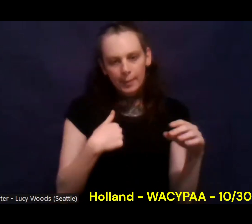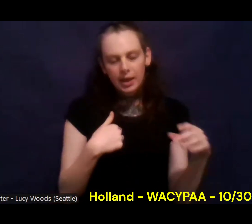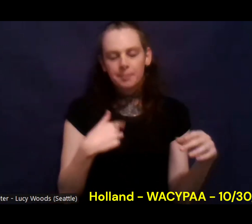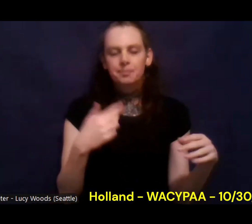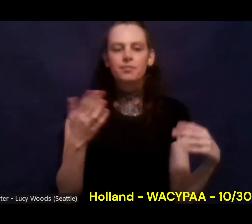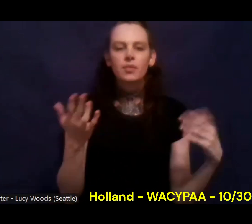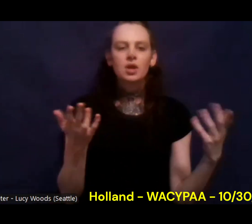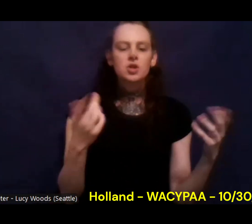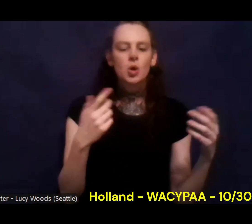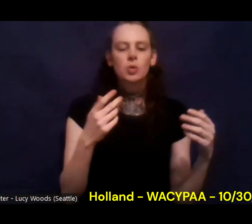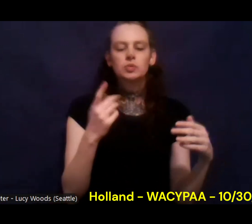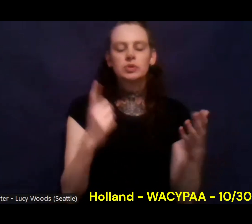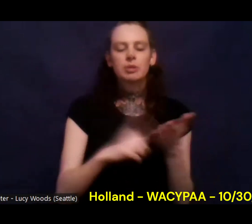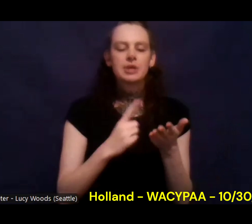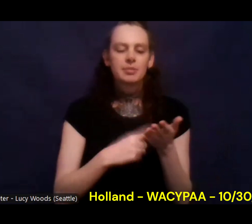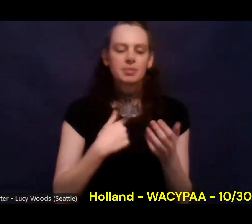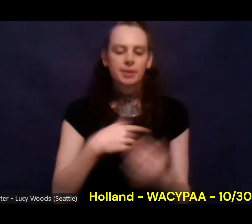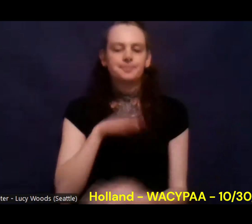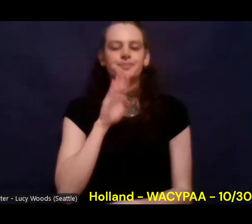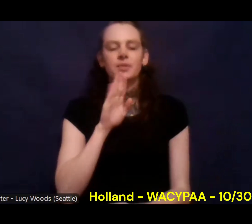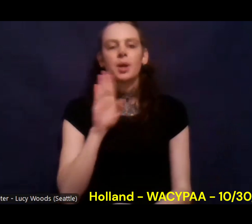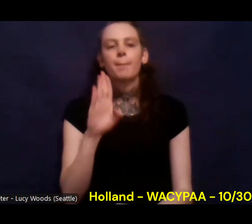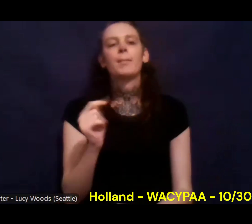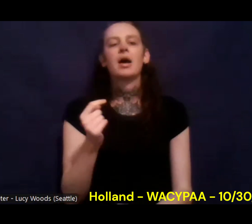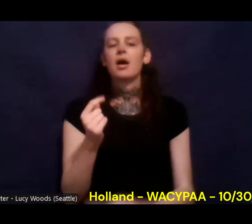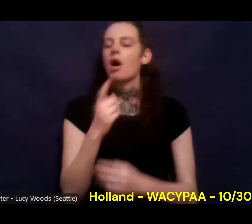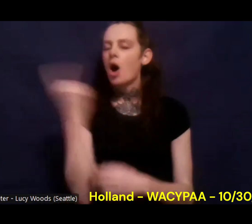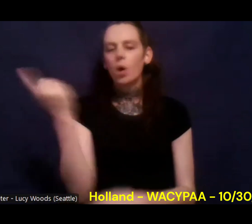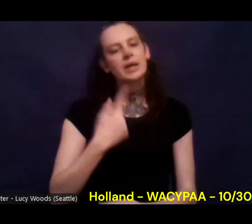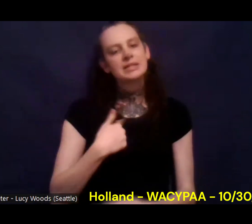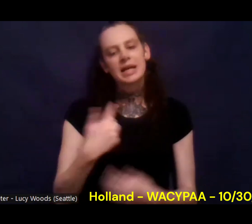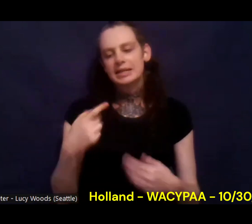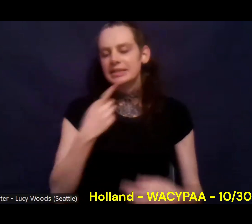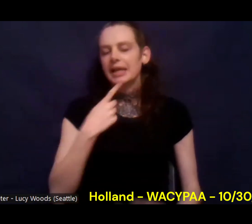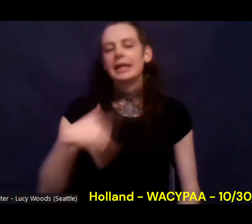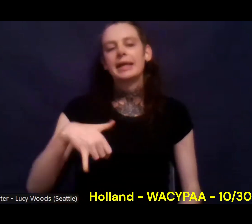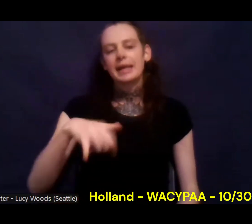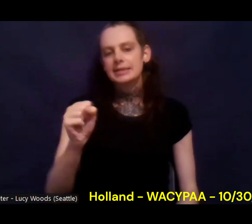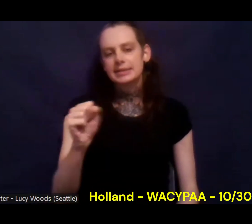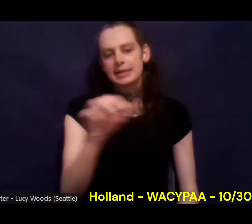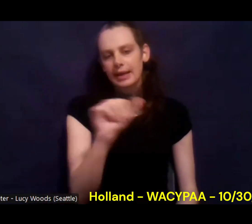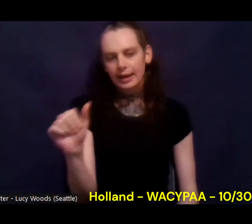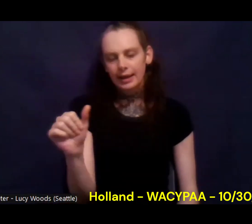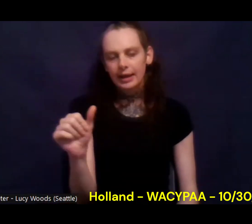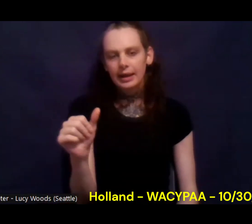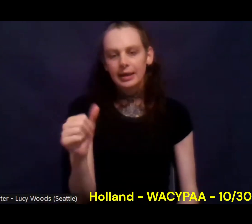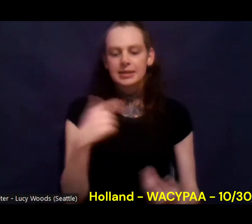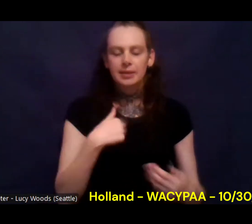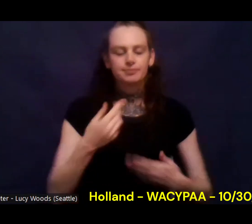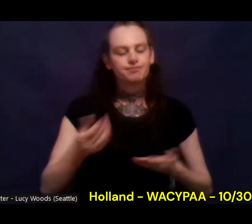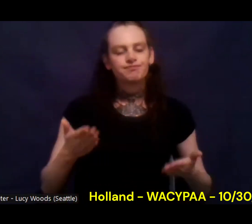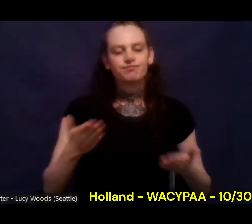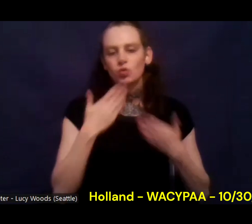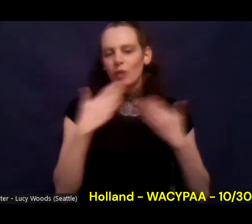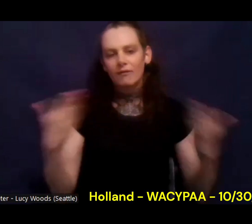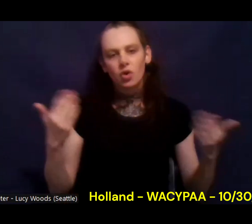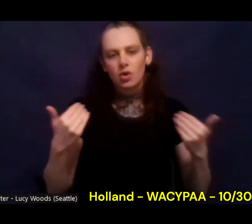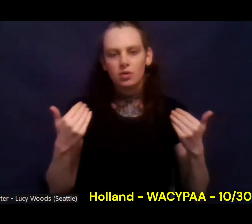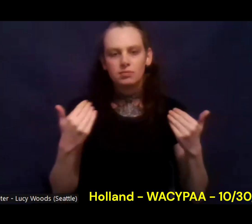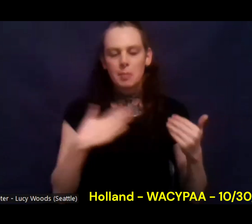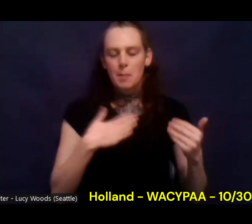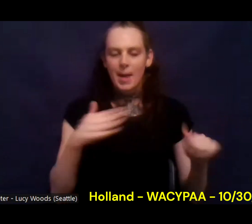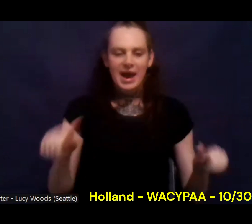Alcoholics Anonymous because I'm super grateful for the life that I live today. So a little bit of